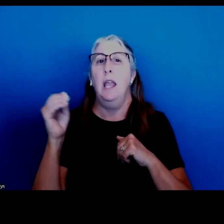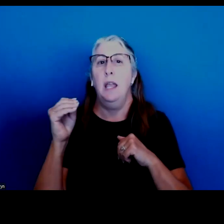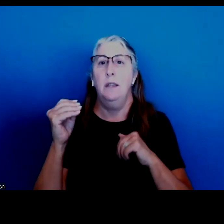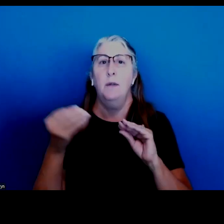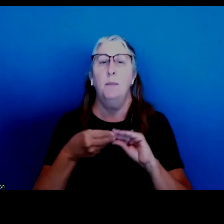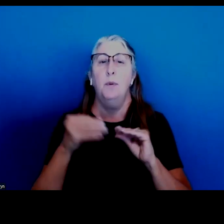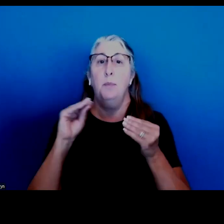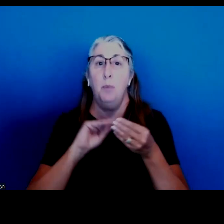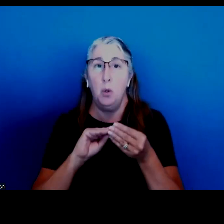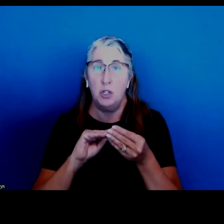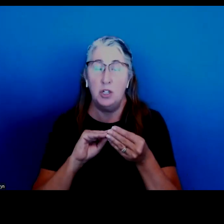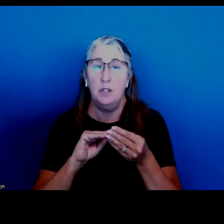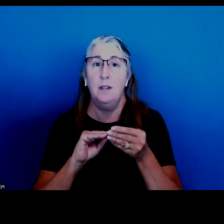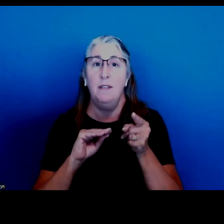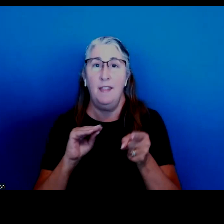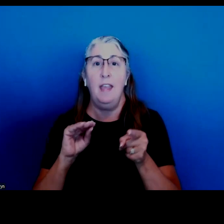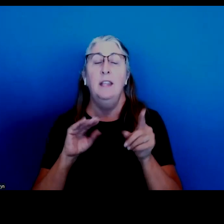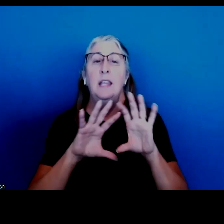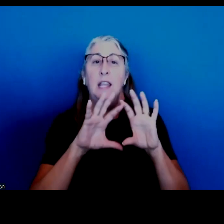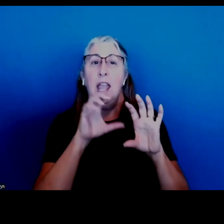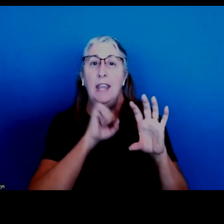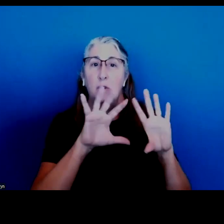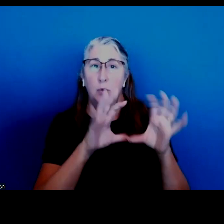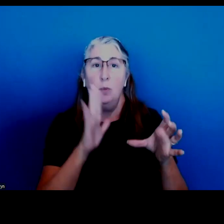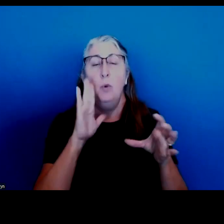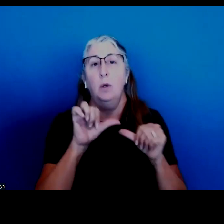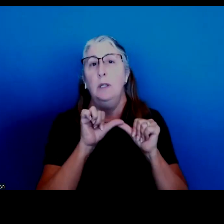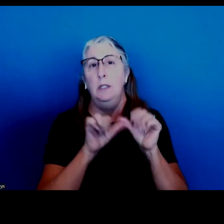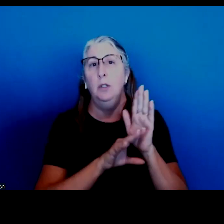proportion that is in that age group will continue to grow.